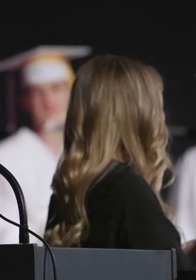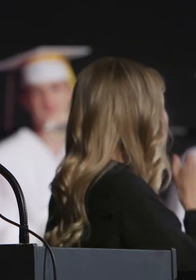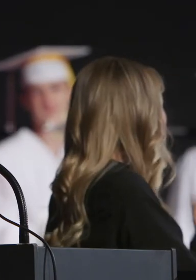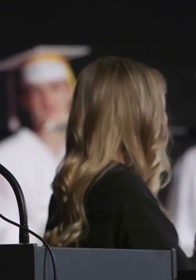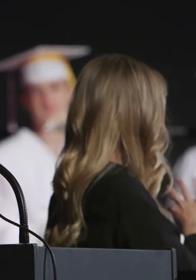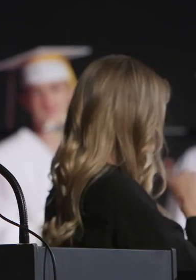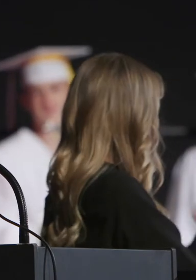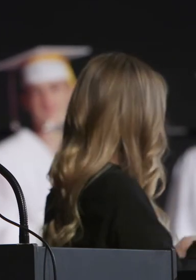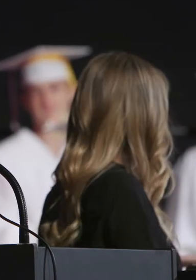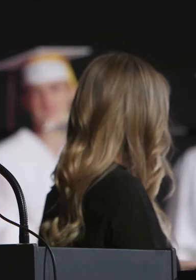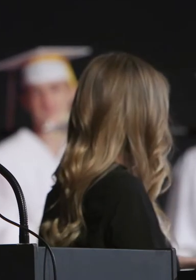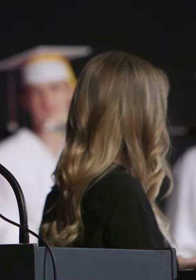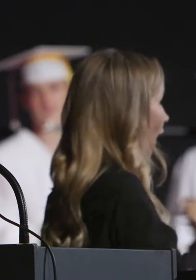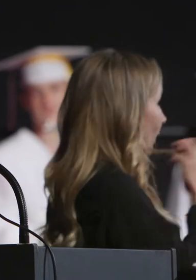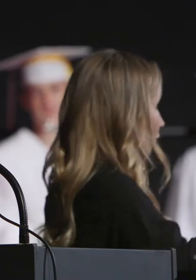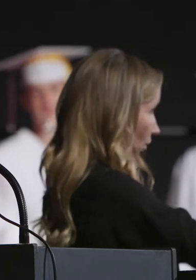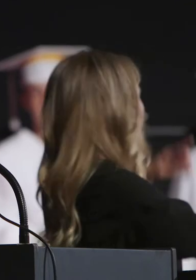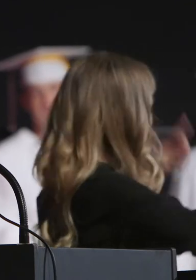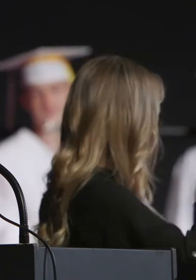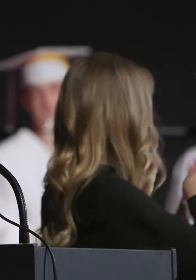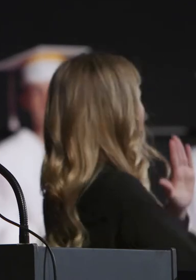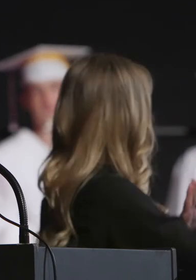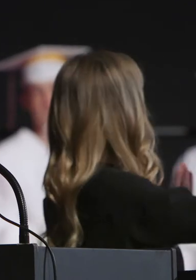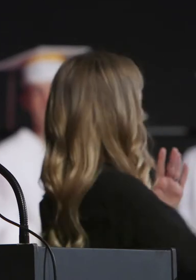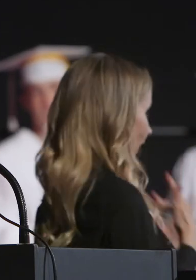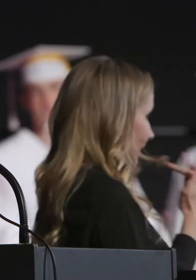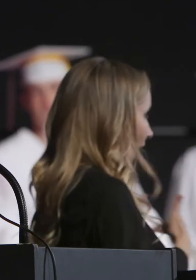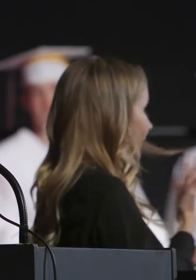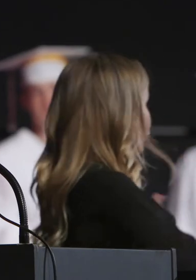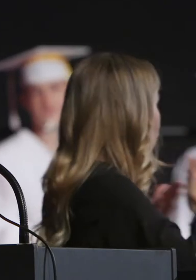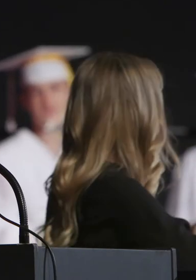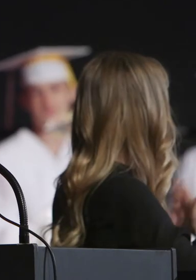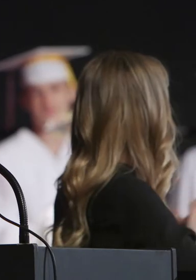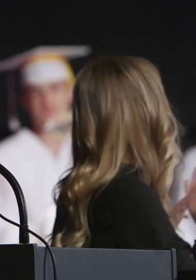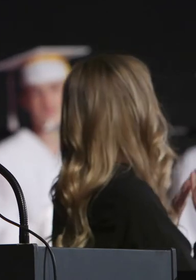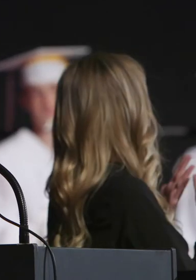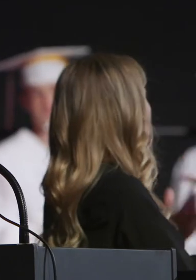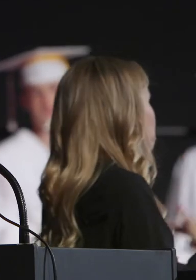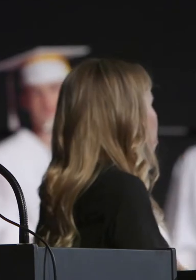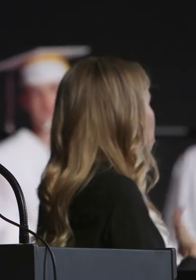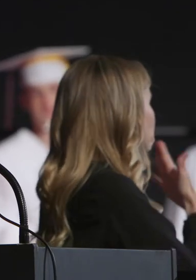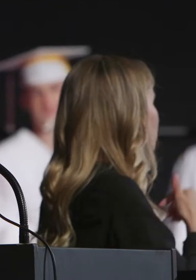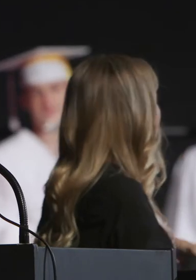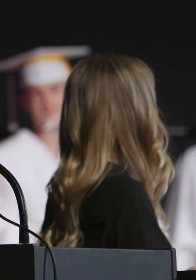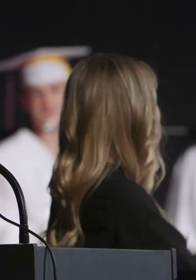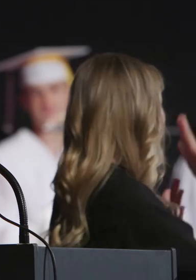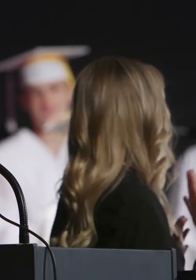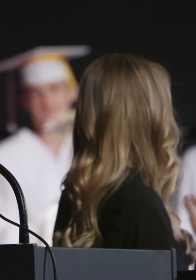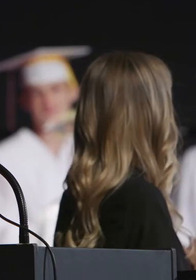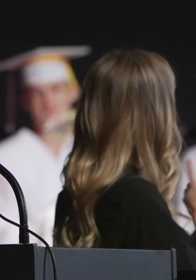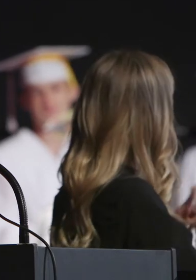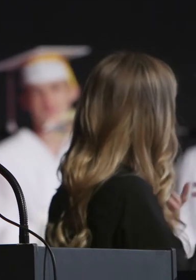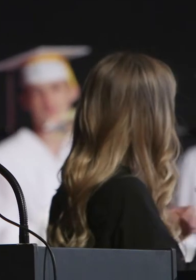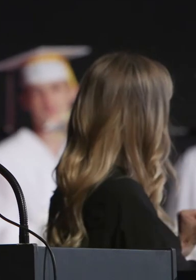tonight. Our emotions are naturally all over the place, excited, joyful, bittersweet, or even sad. But we should take pride in our efforts, be thankful of